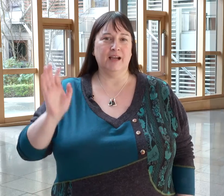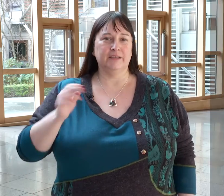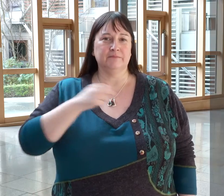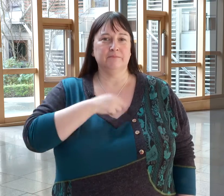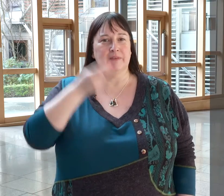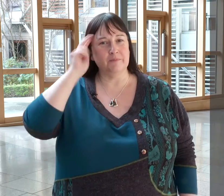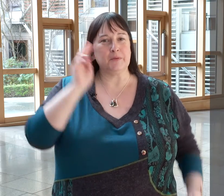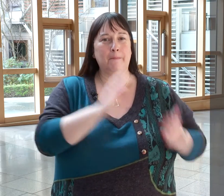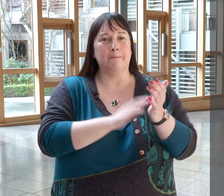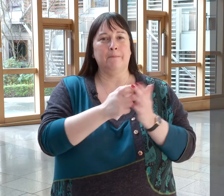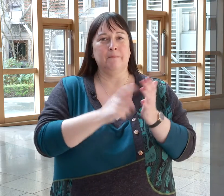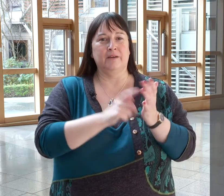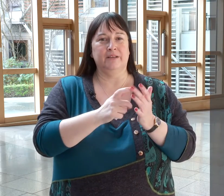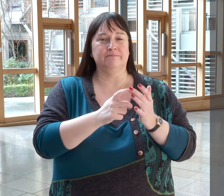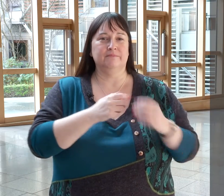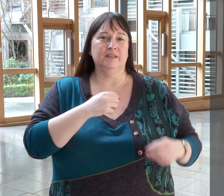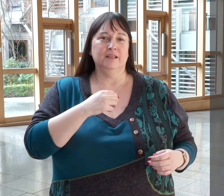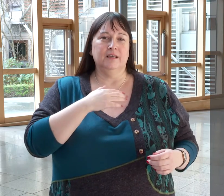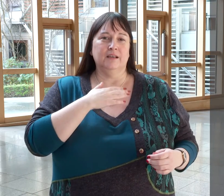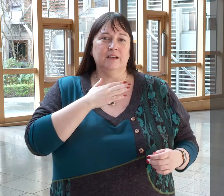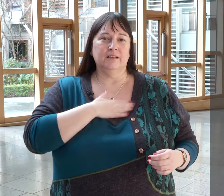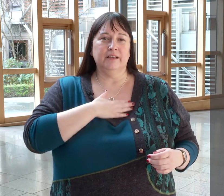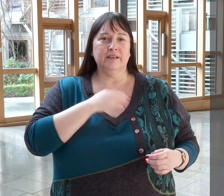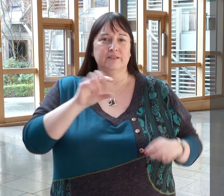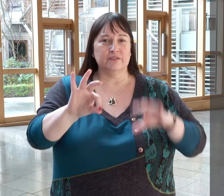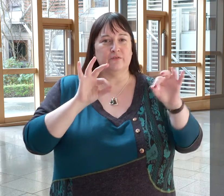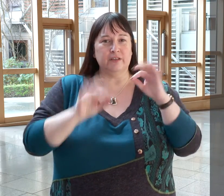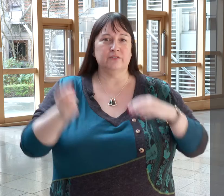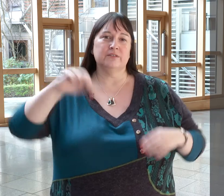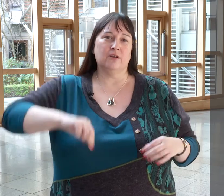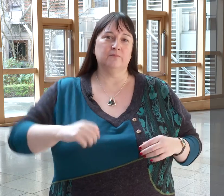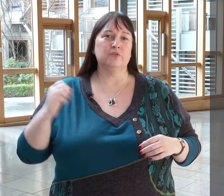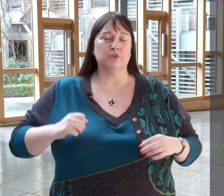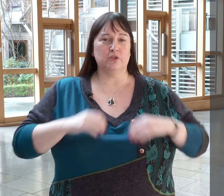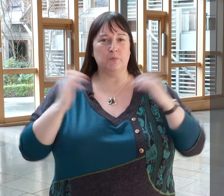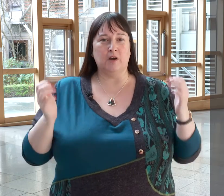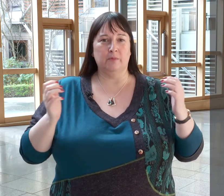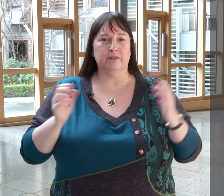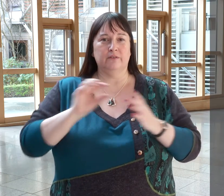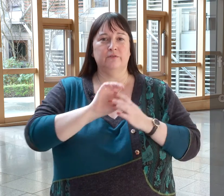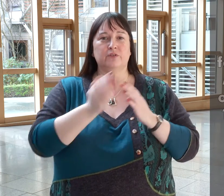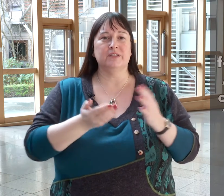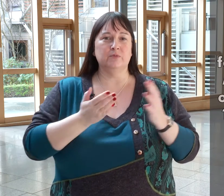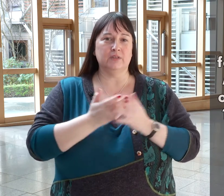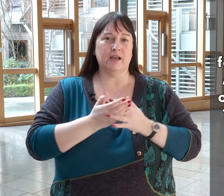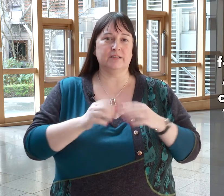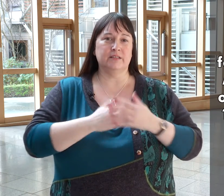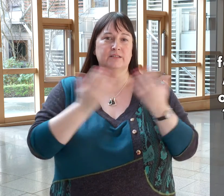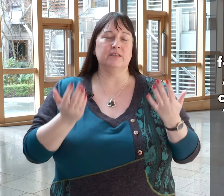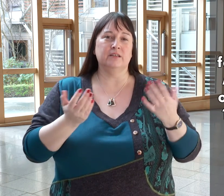Hi, my name's Mary. I'd like to invite you to come to Scottish Parliament for Disabled Access Day